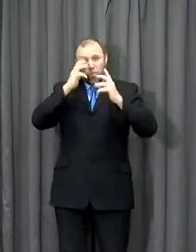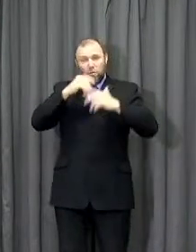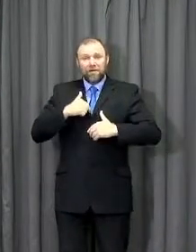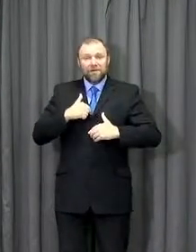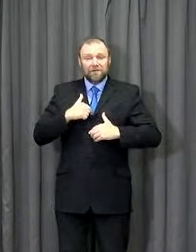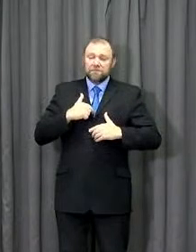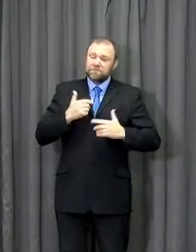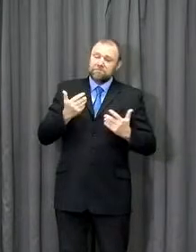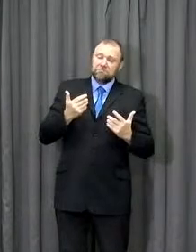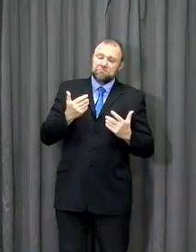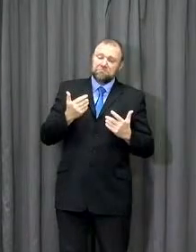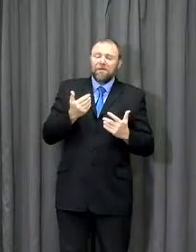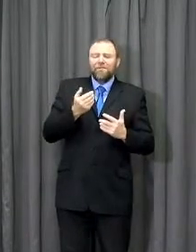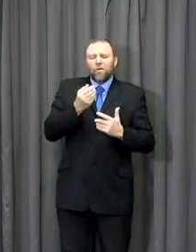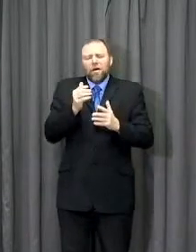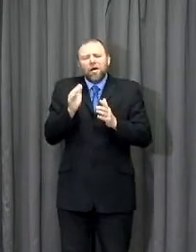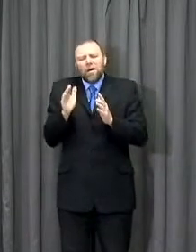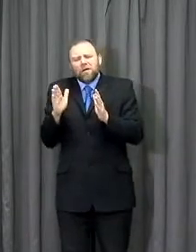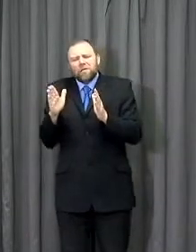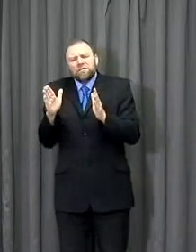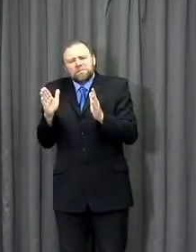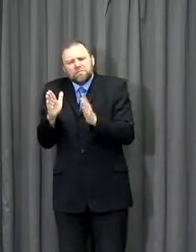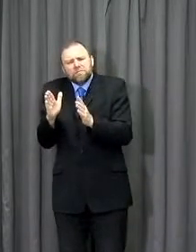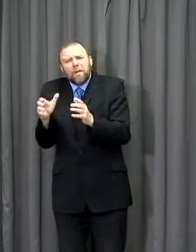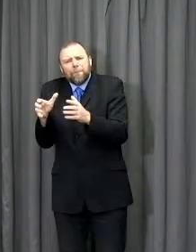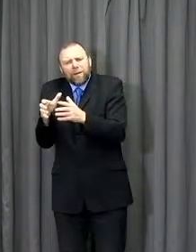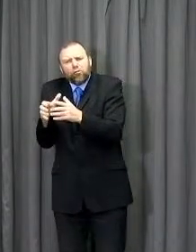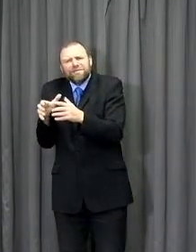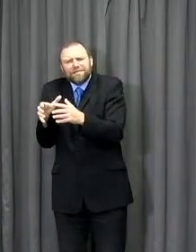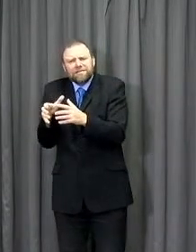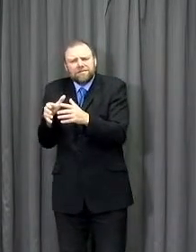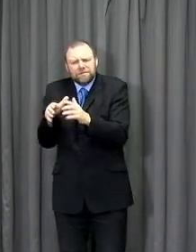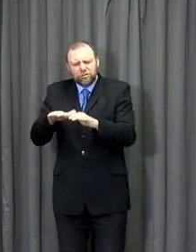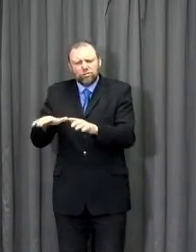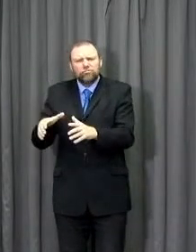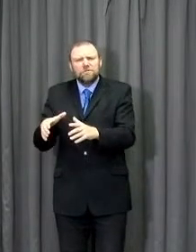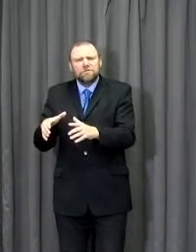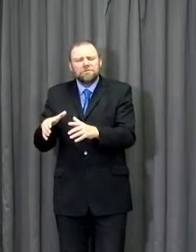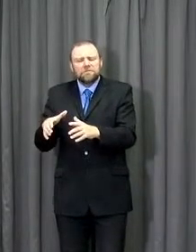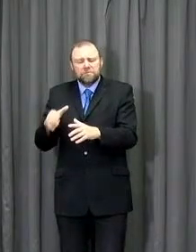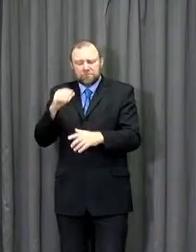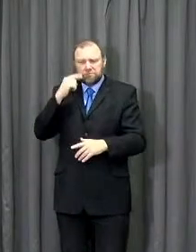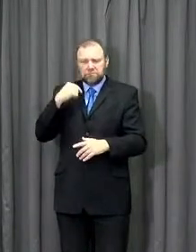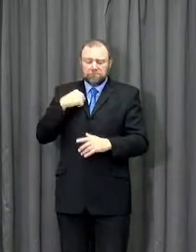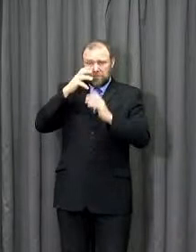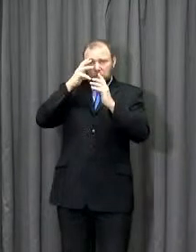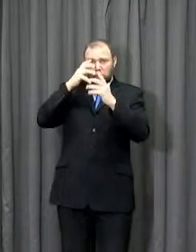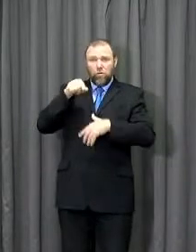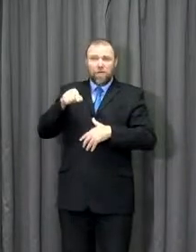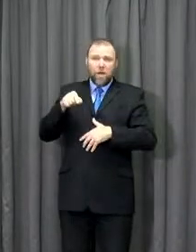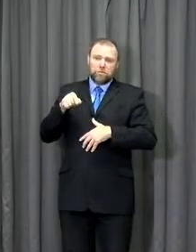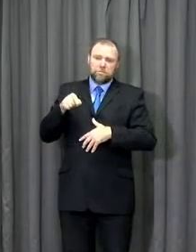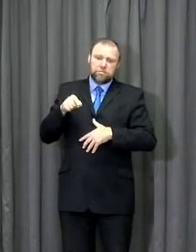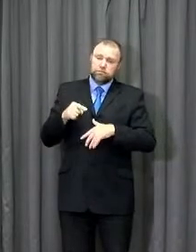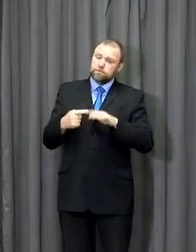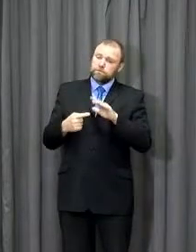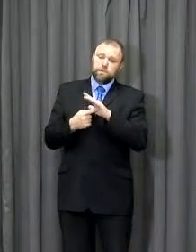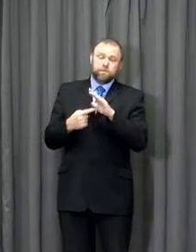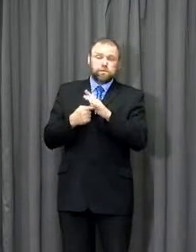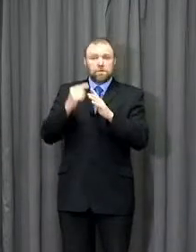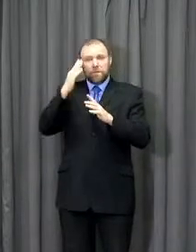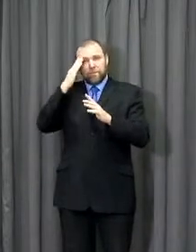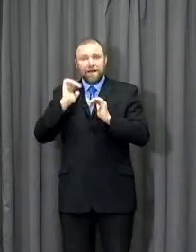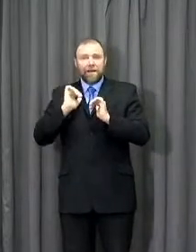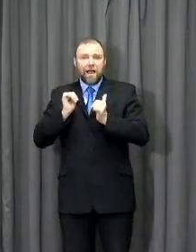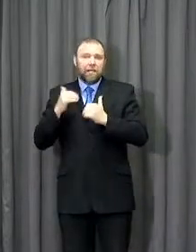for perhaps a minority, but for for a minority of children, about, significant mental health harms, the